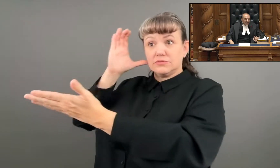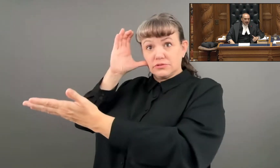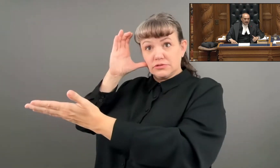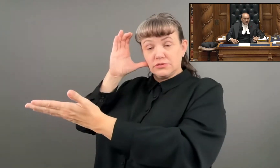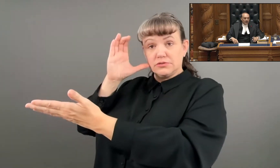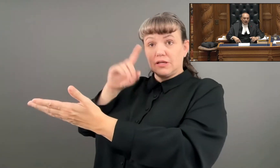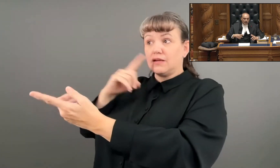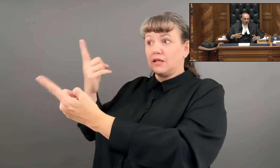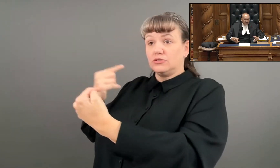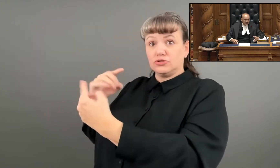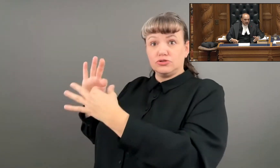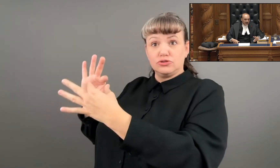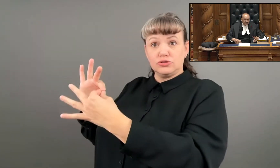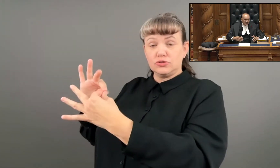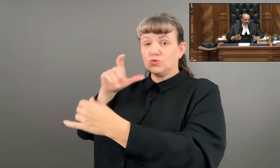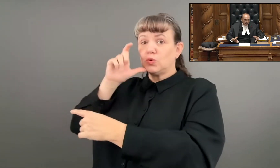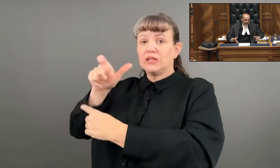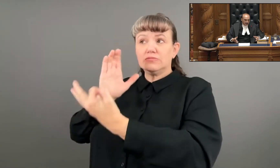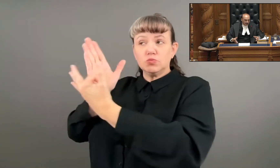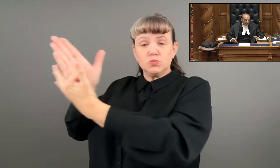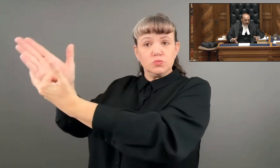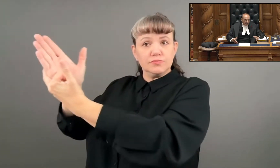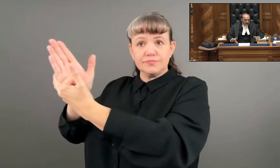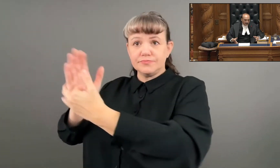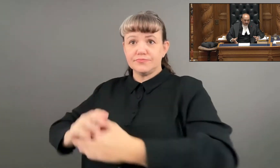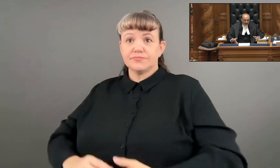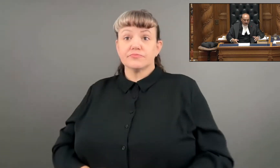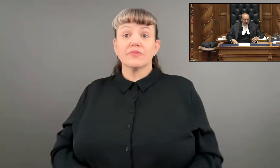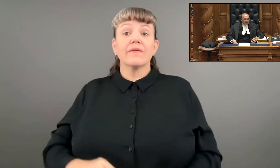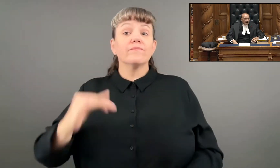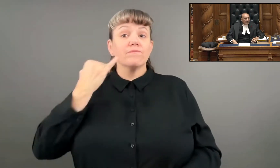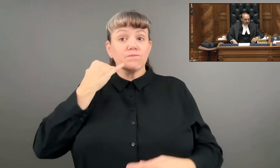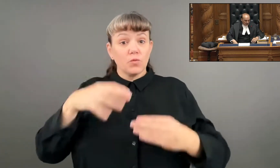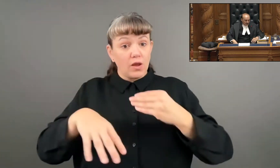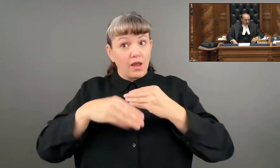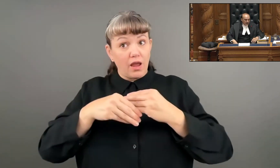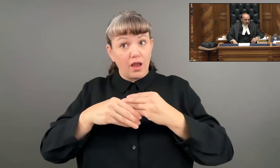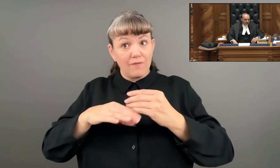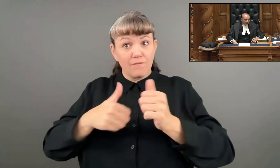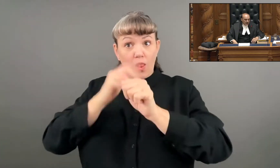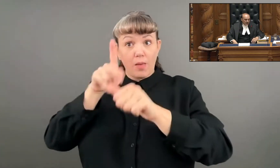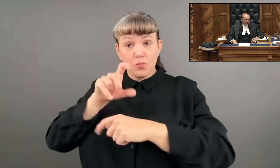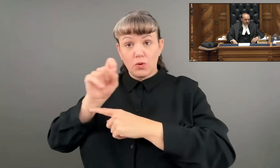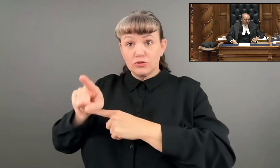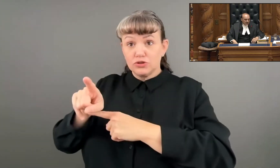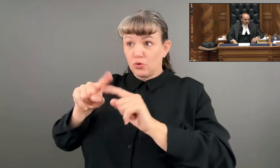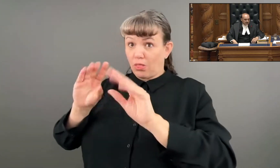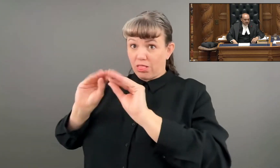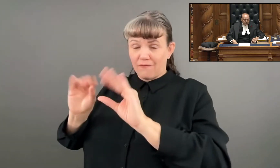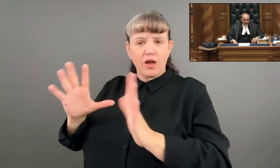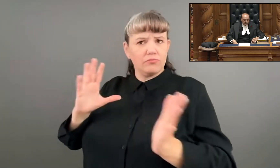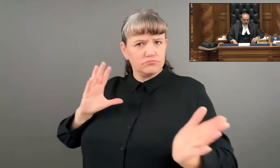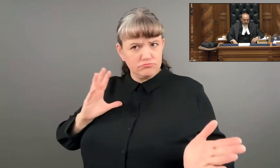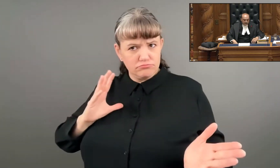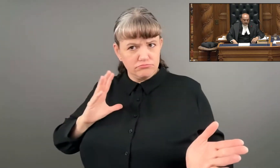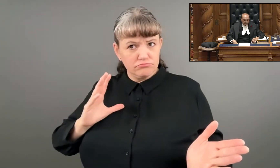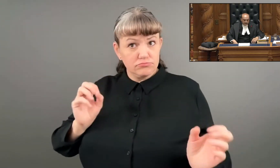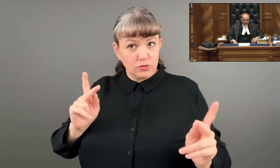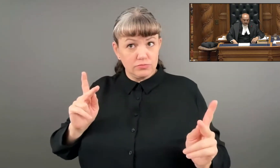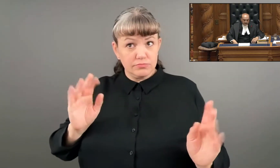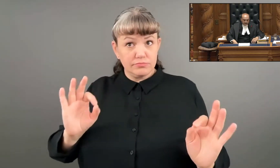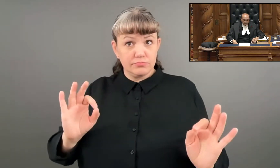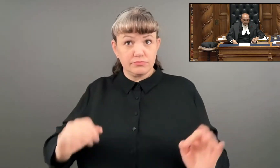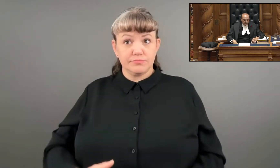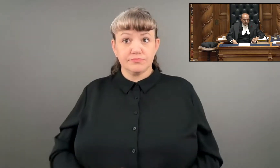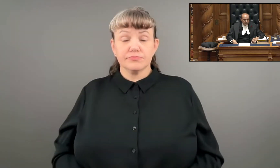You can ask the following question if it's not clear, please. Okay? Leader of the official opposition. Thank you, Honourable Chair,